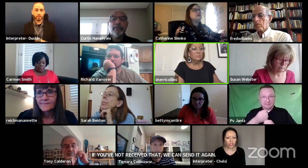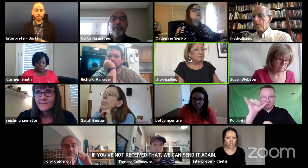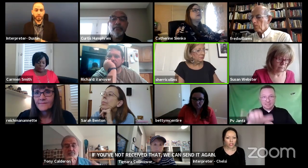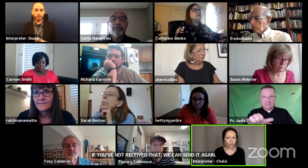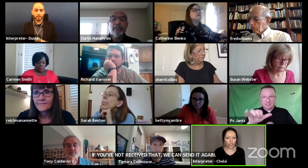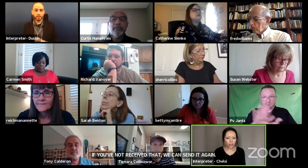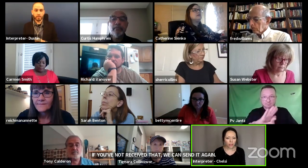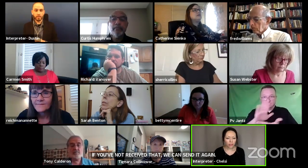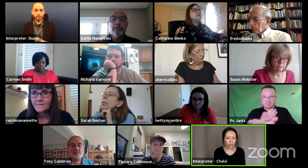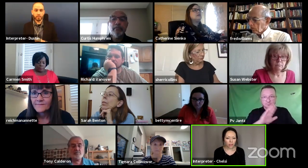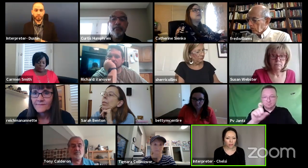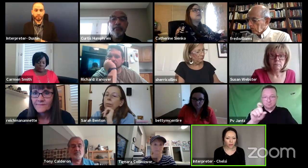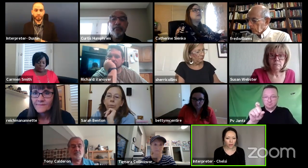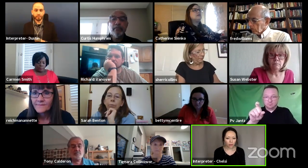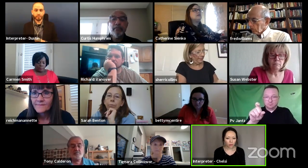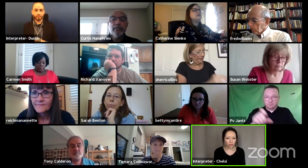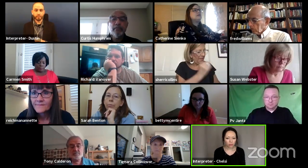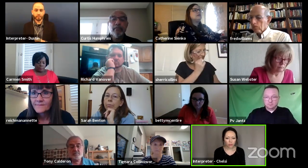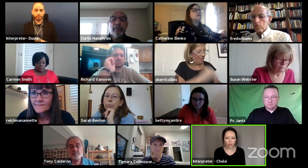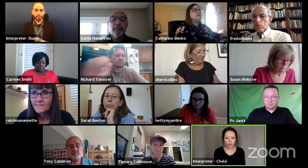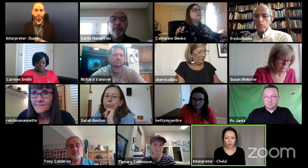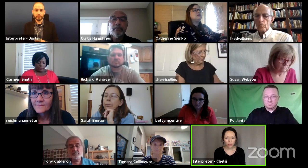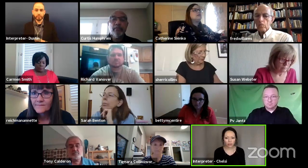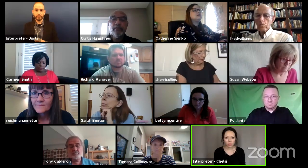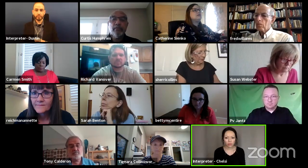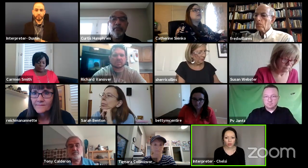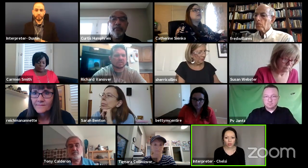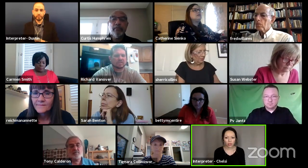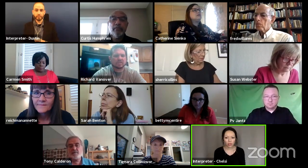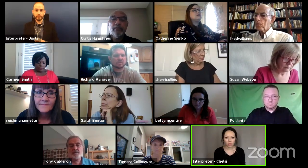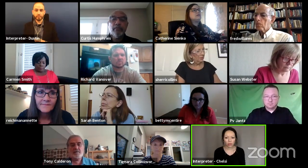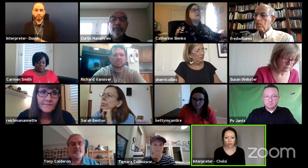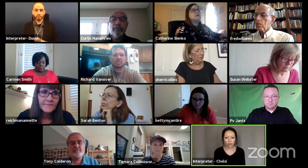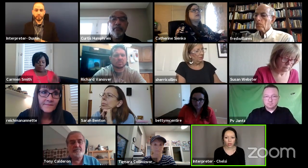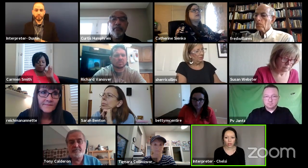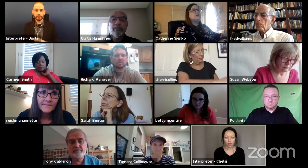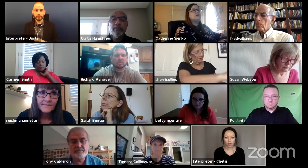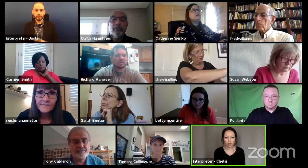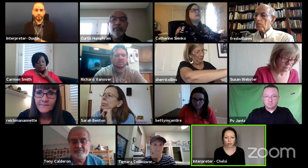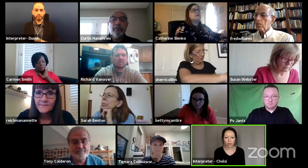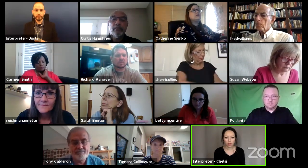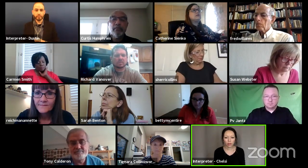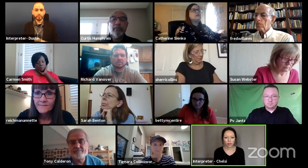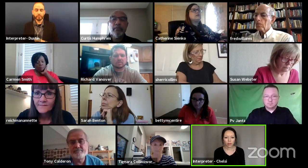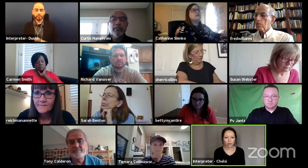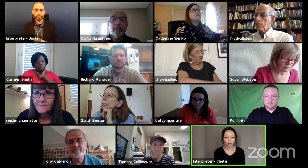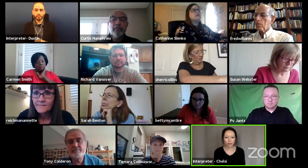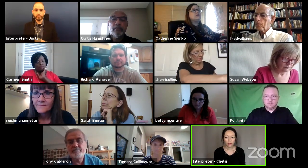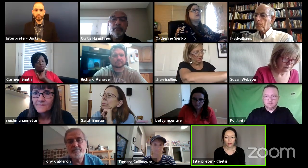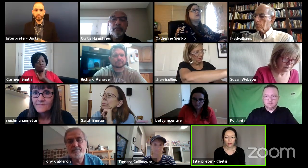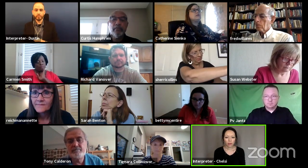I just want to check in and see if any of you did receive that document or not.